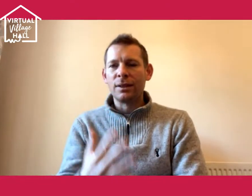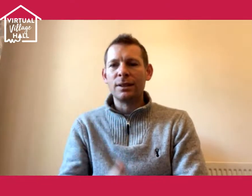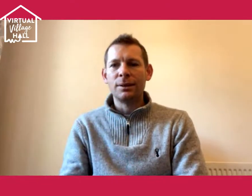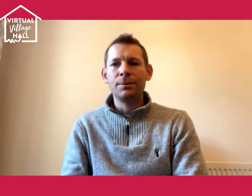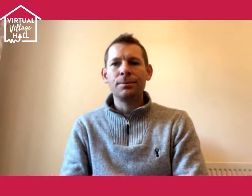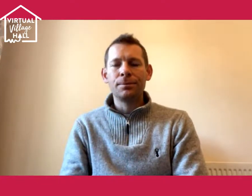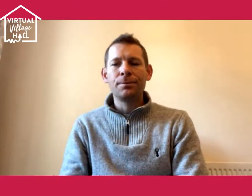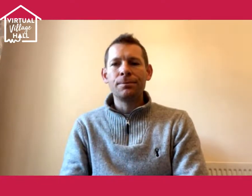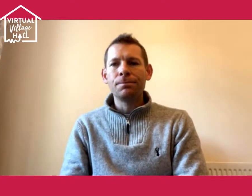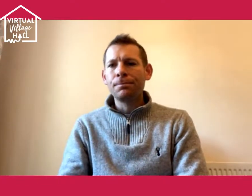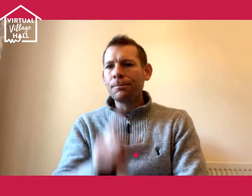beautiful,